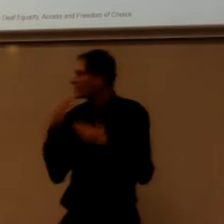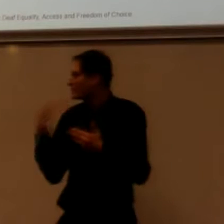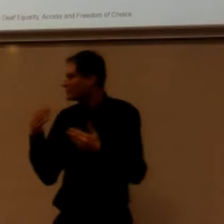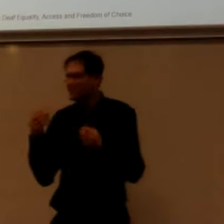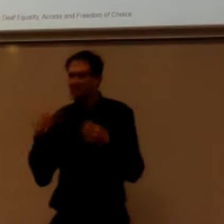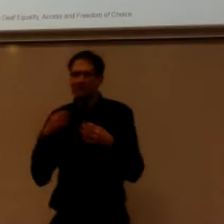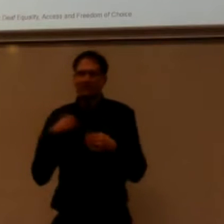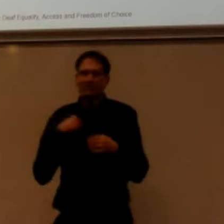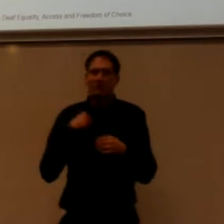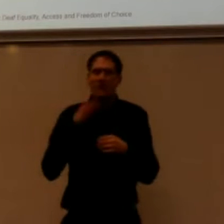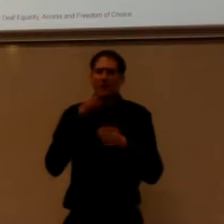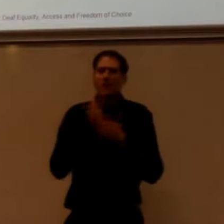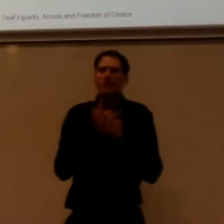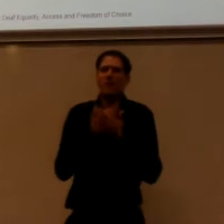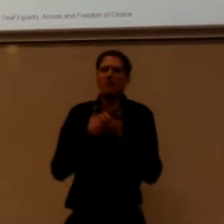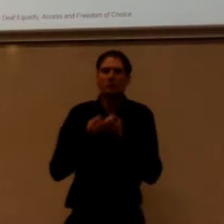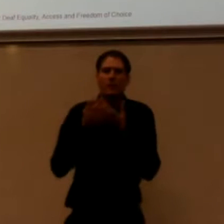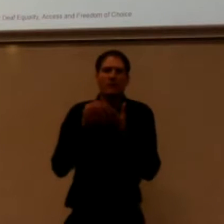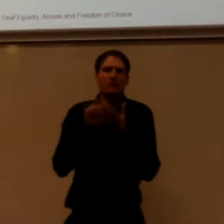question.